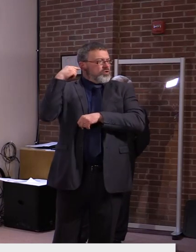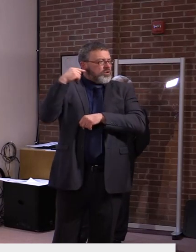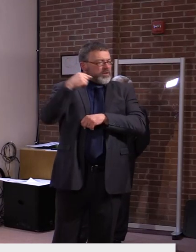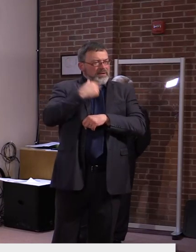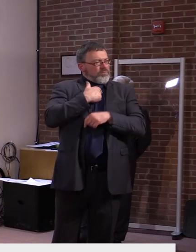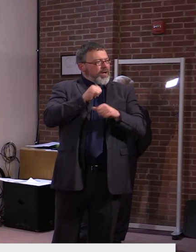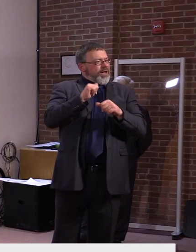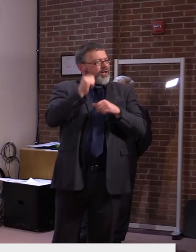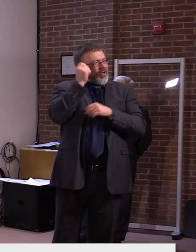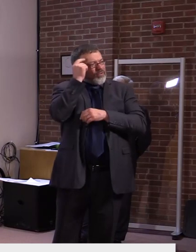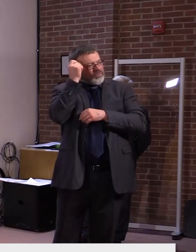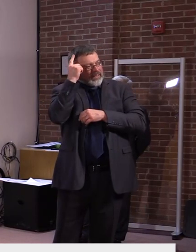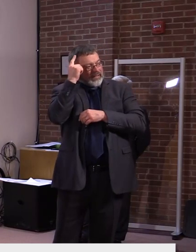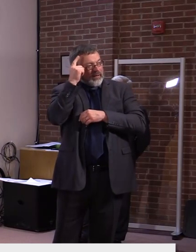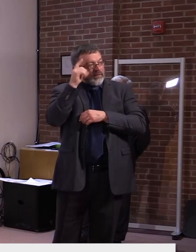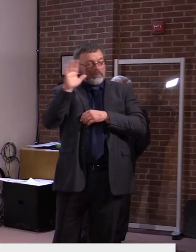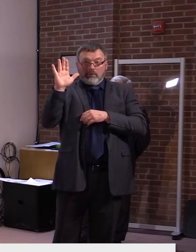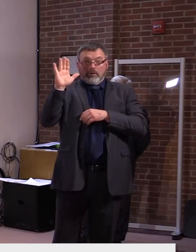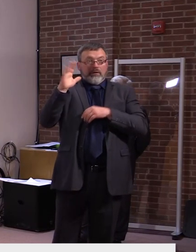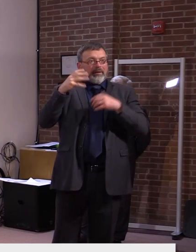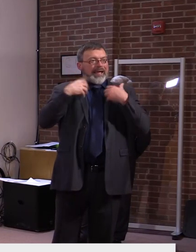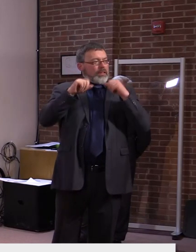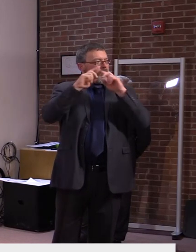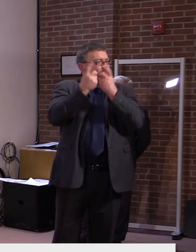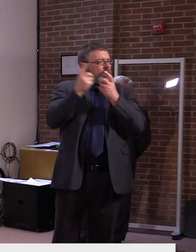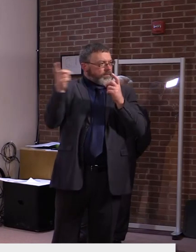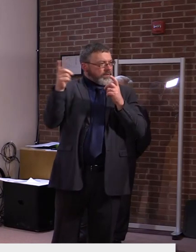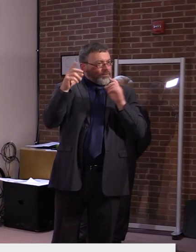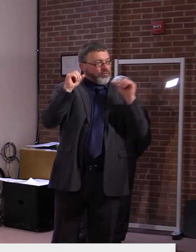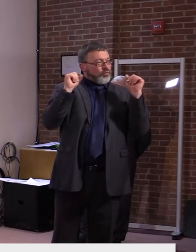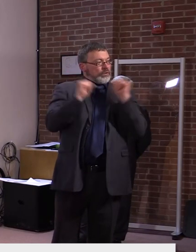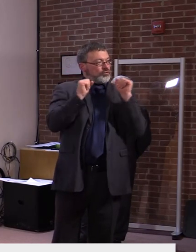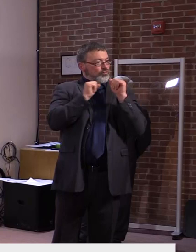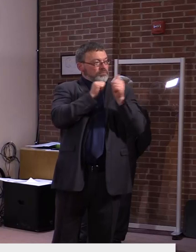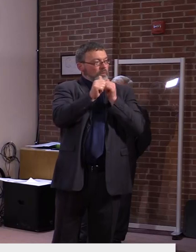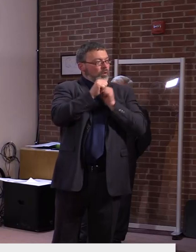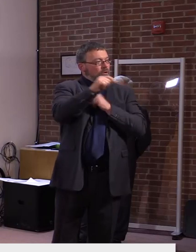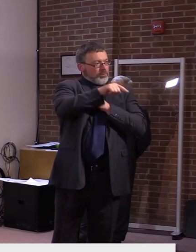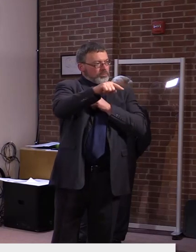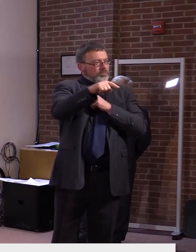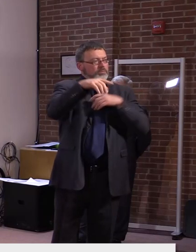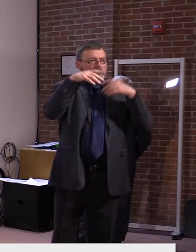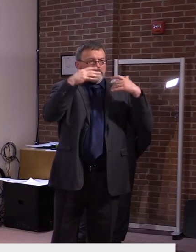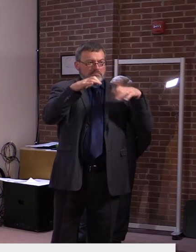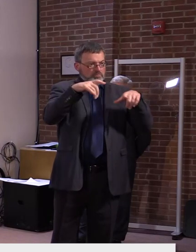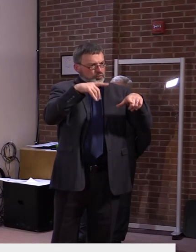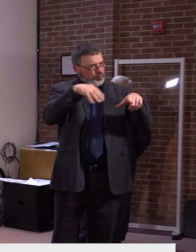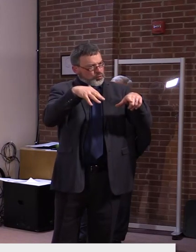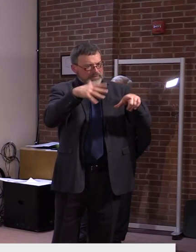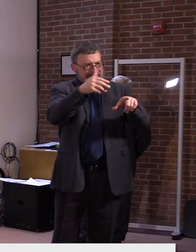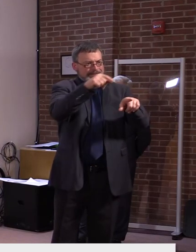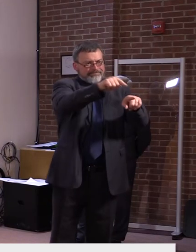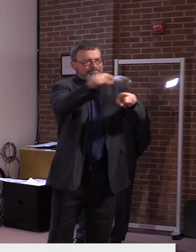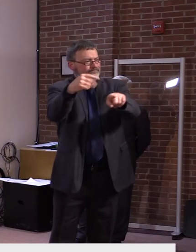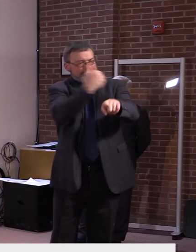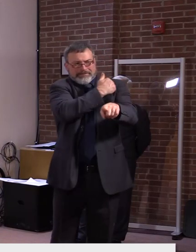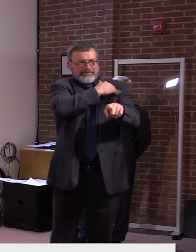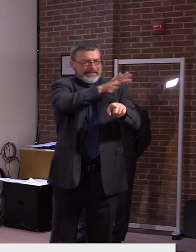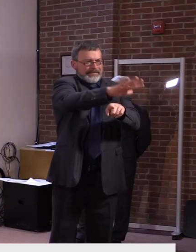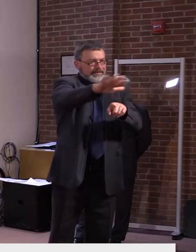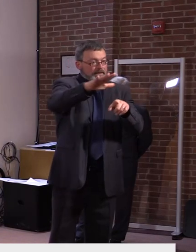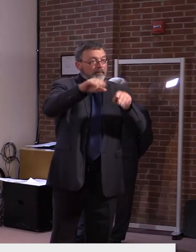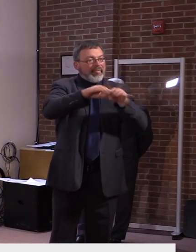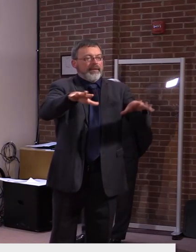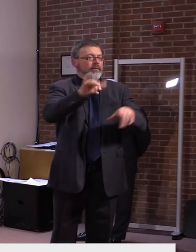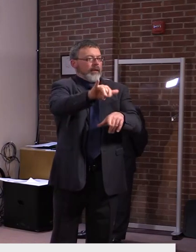Health conclusion that winter sports was responsible for numerous outbreaks, you know, cases among students who were not